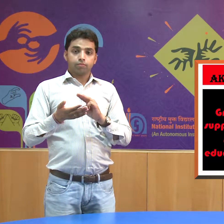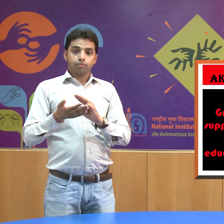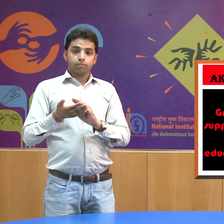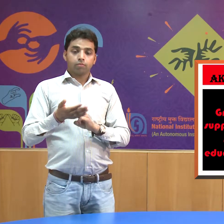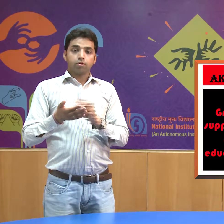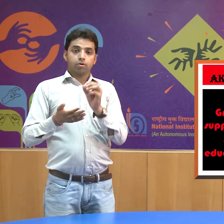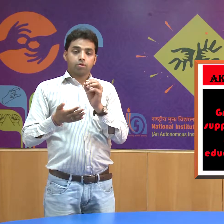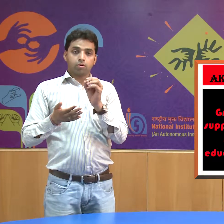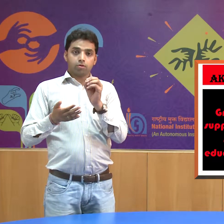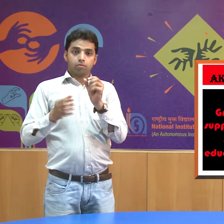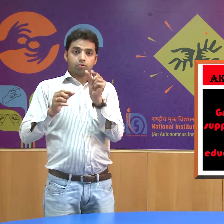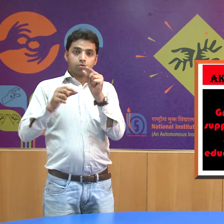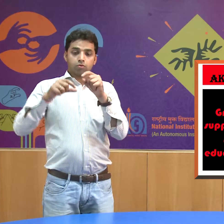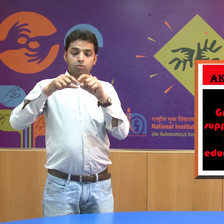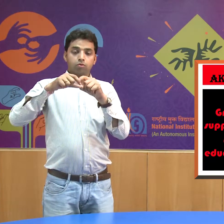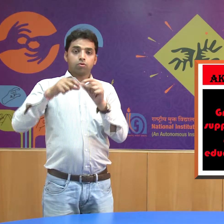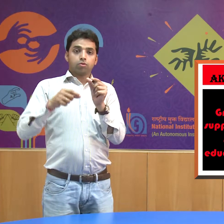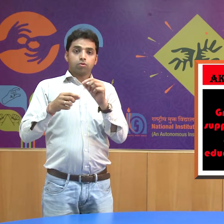were the main center of primary education.